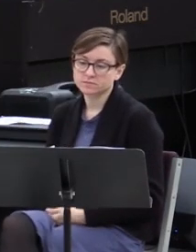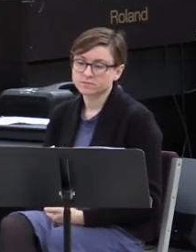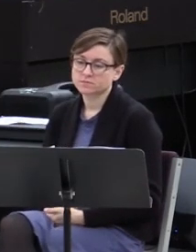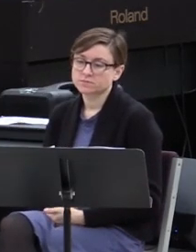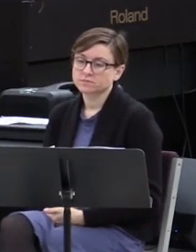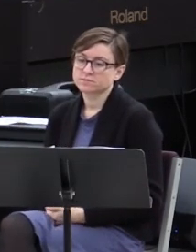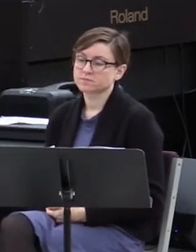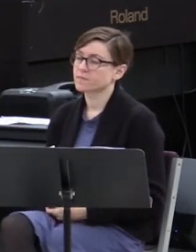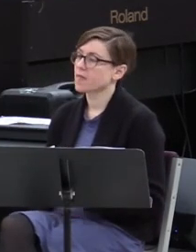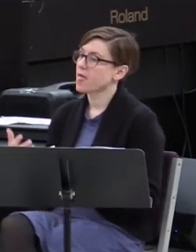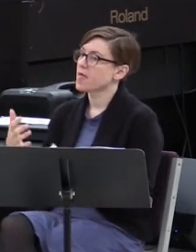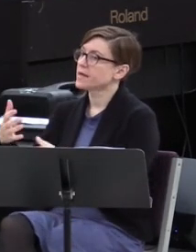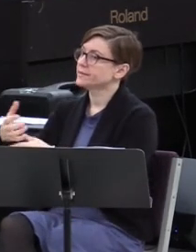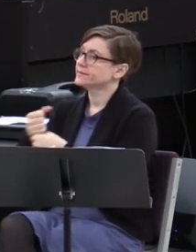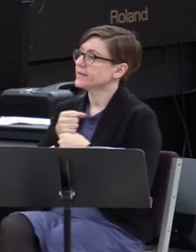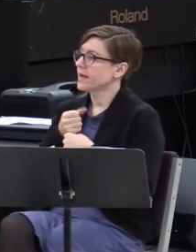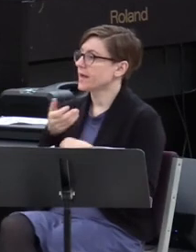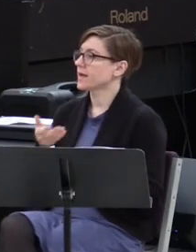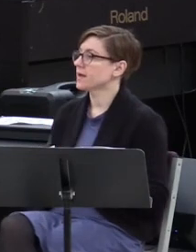Take me,